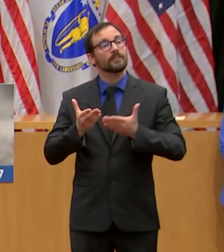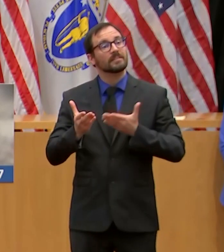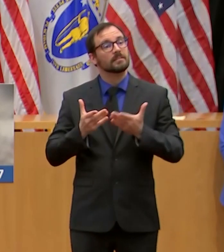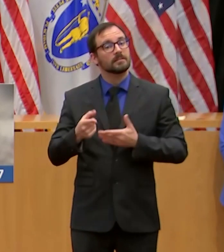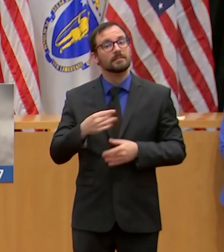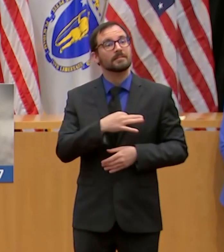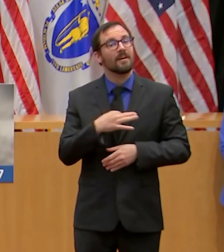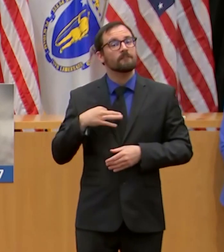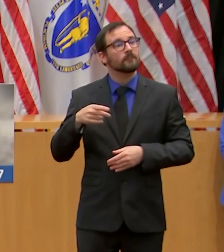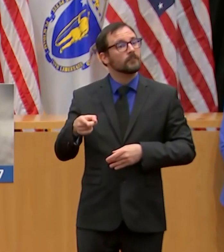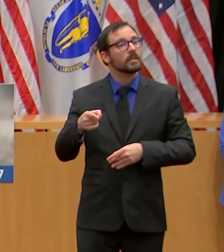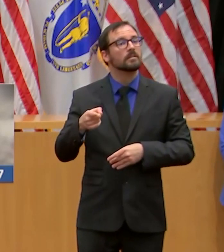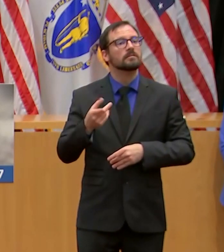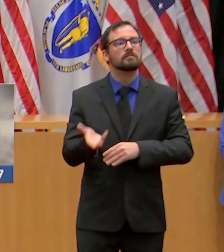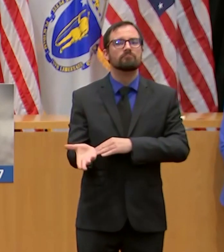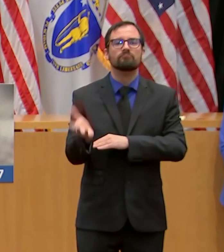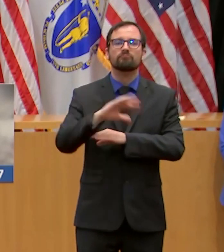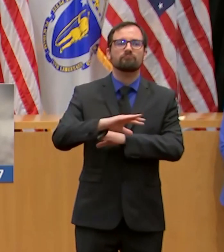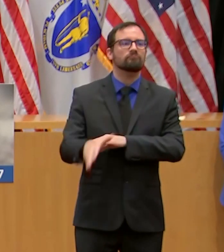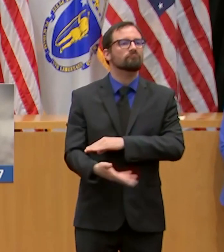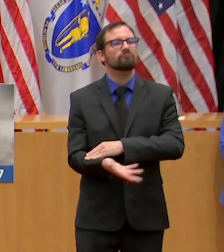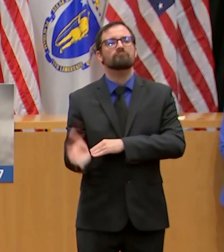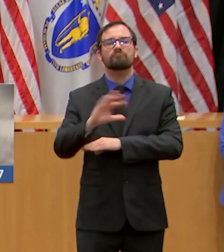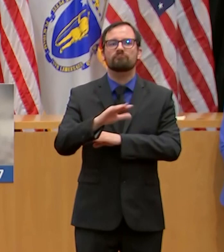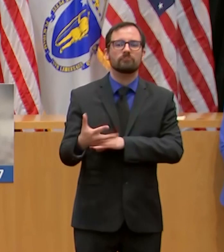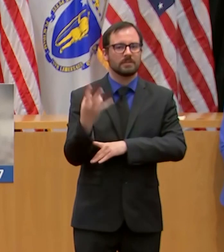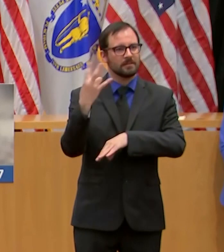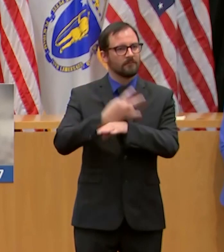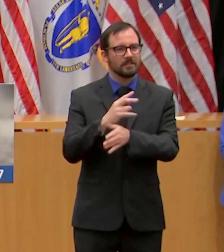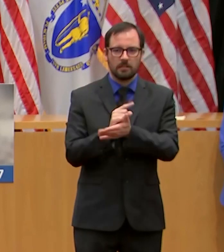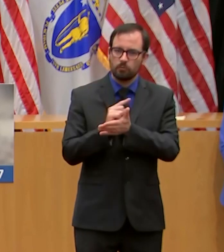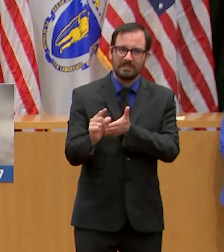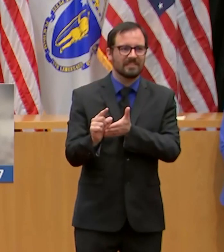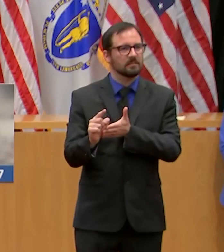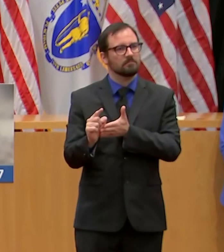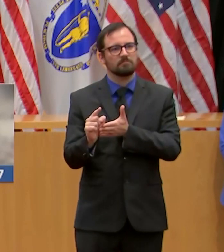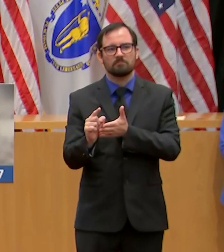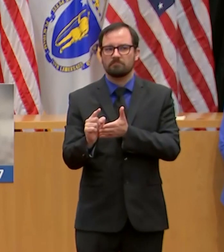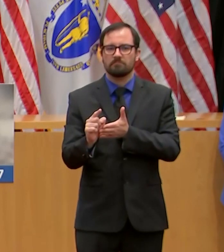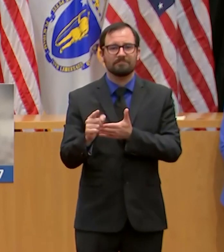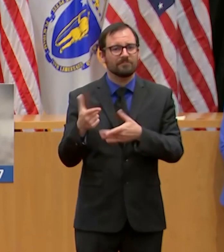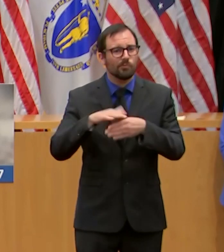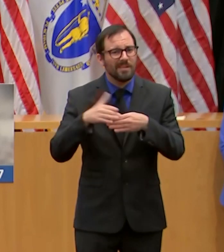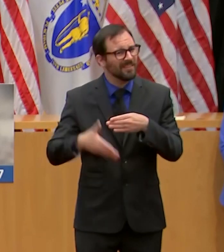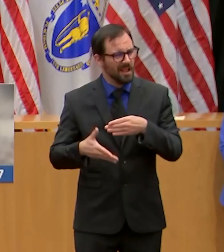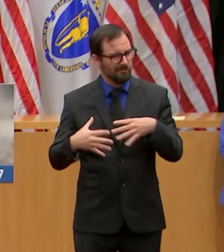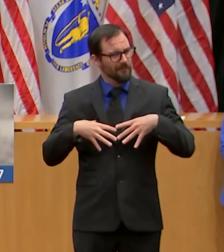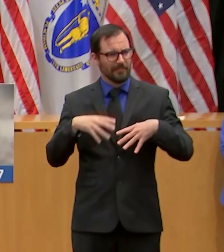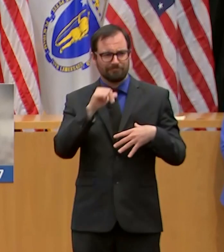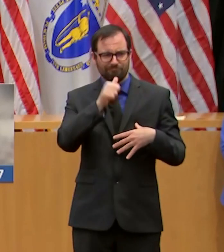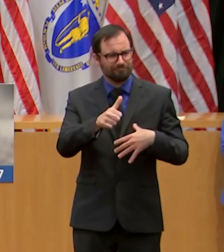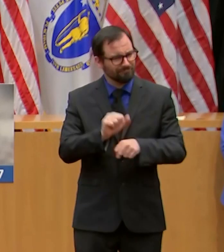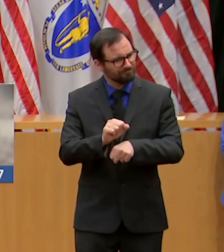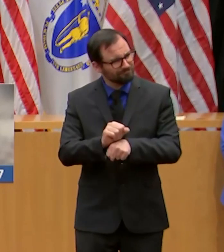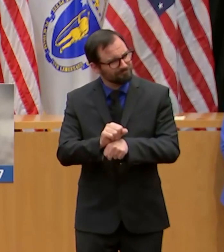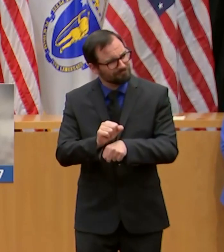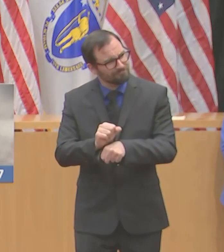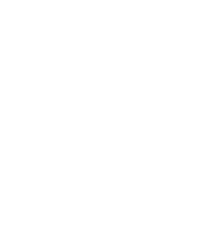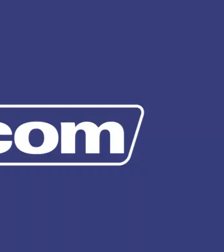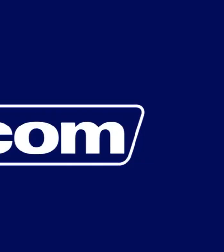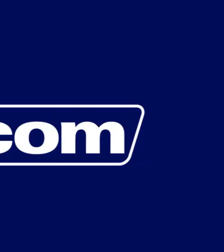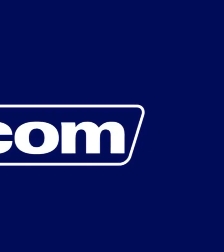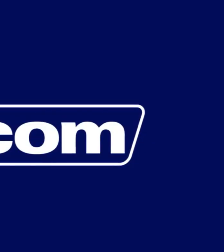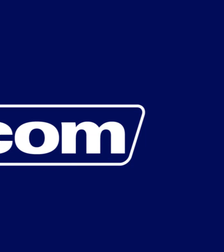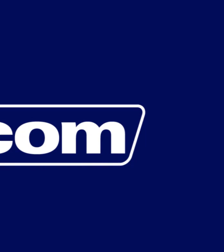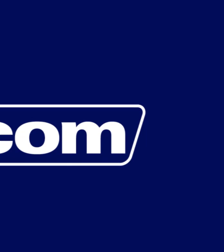past 3 weeks, and will continue to work through the weekends until everyone receives a call back and gets their issues dealt with.